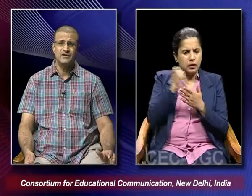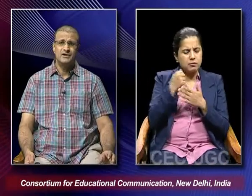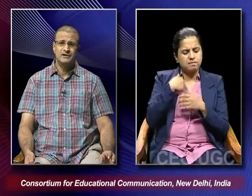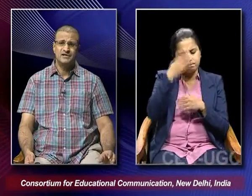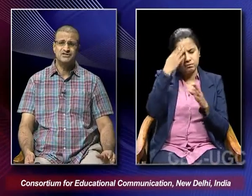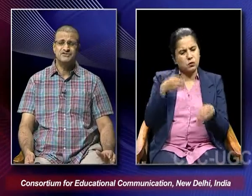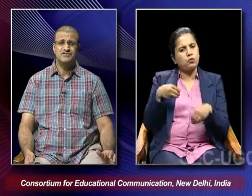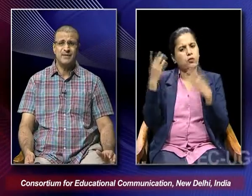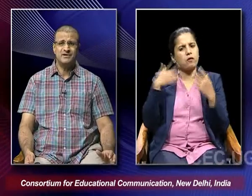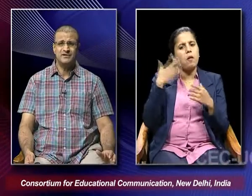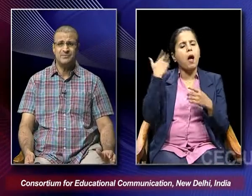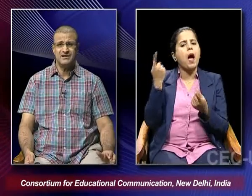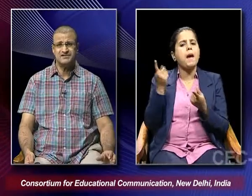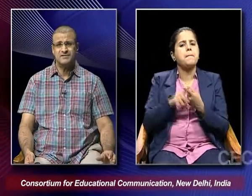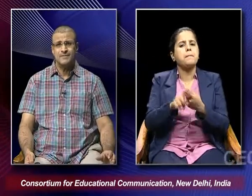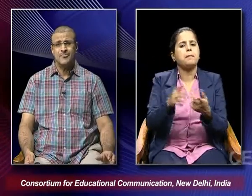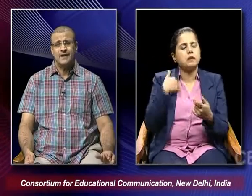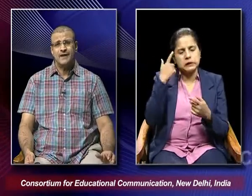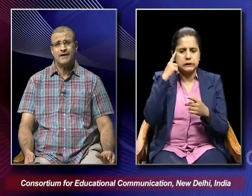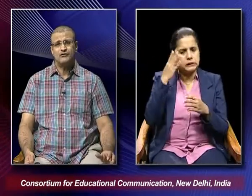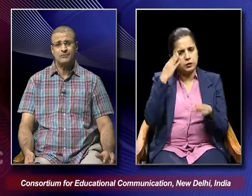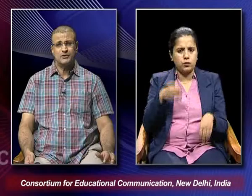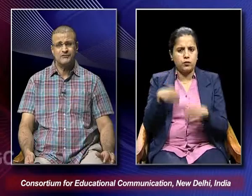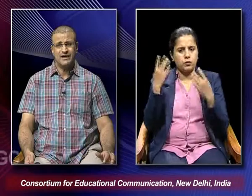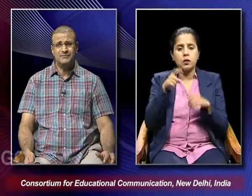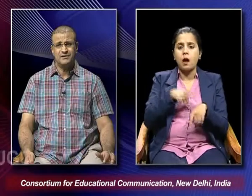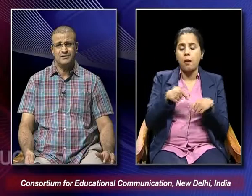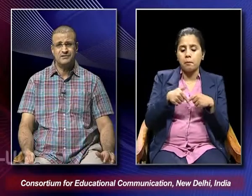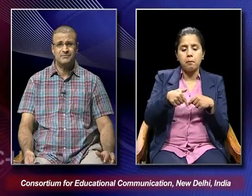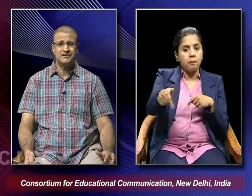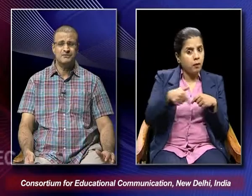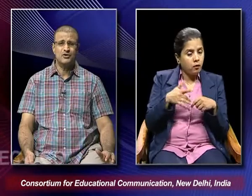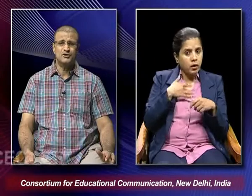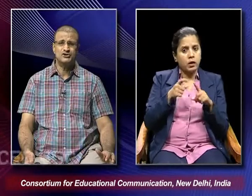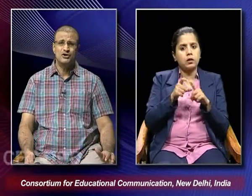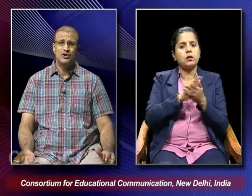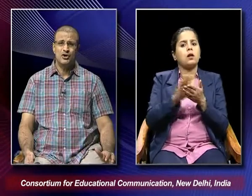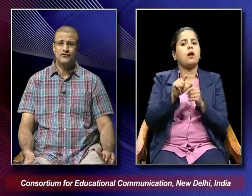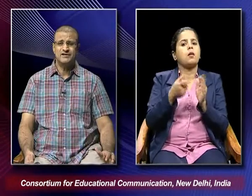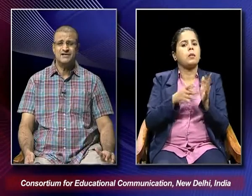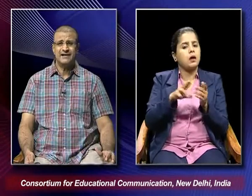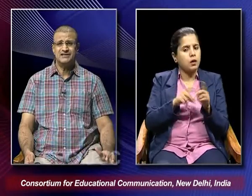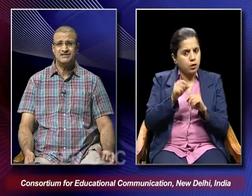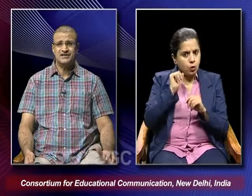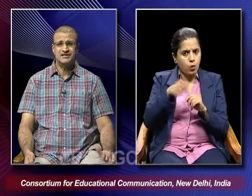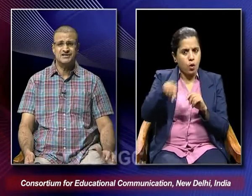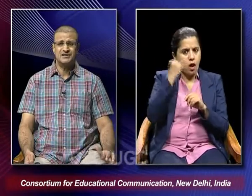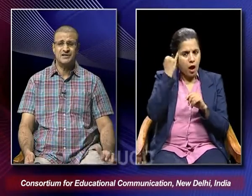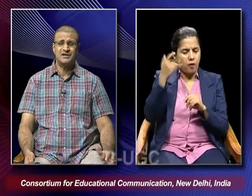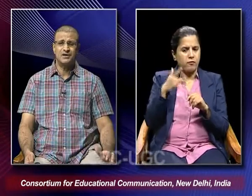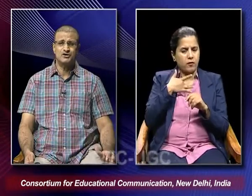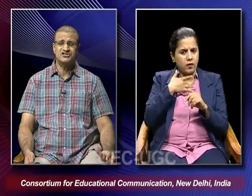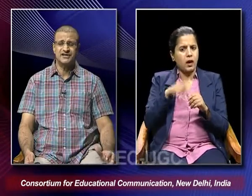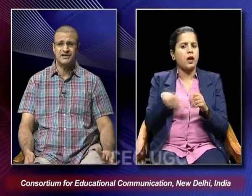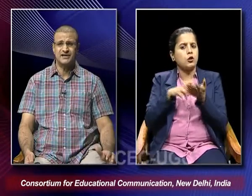of things which have happened in the past. And over a period of time, Dharmendra, because of his idealistic nature